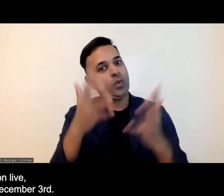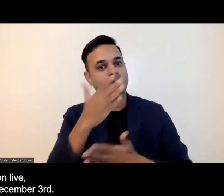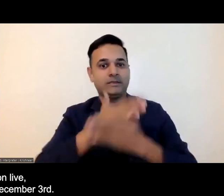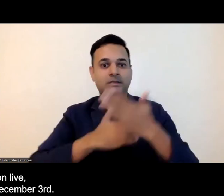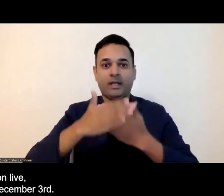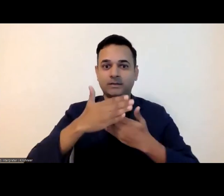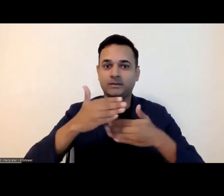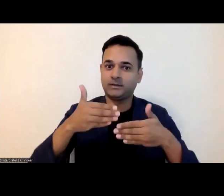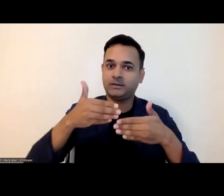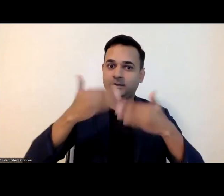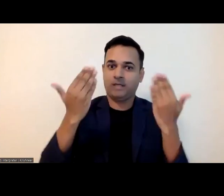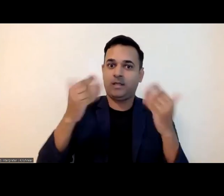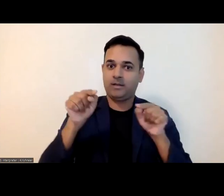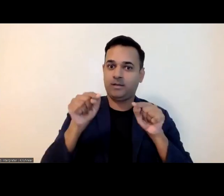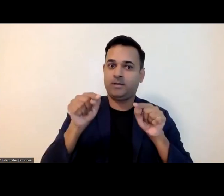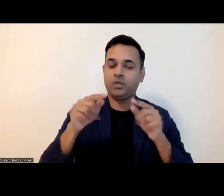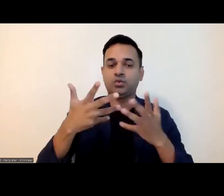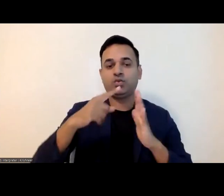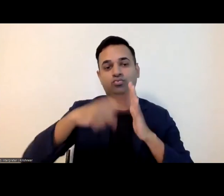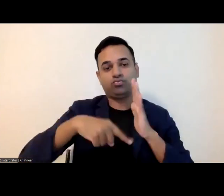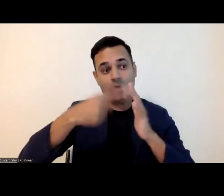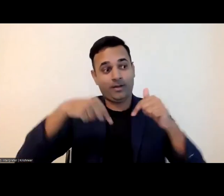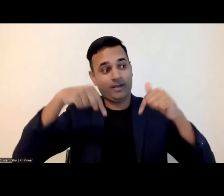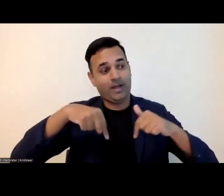for December 3rd. So